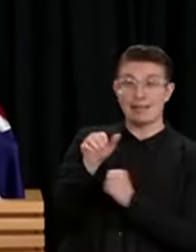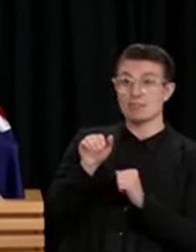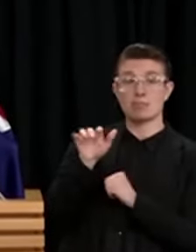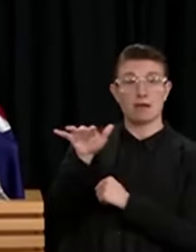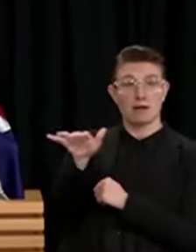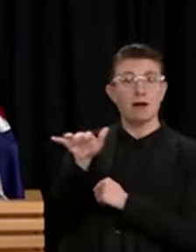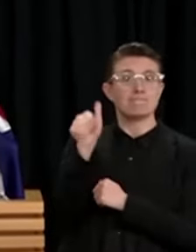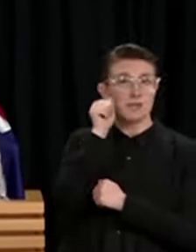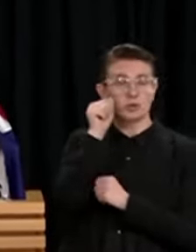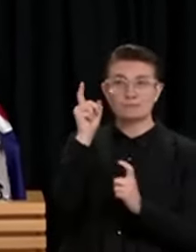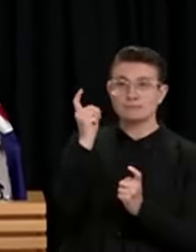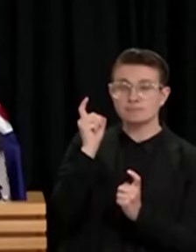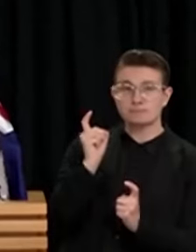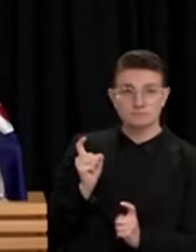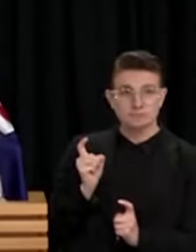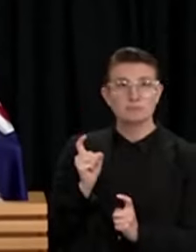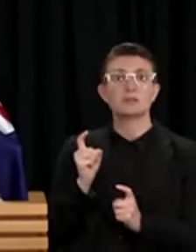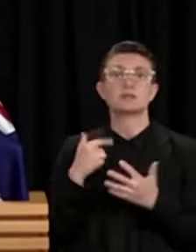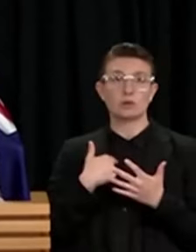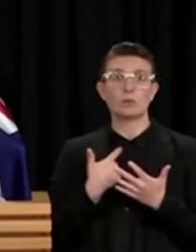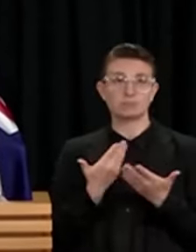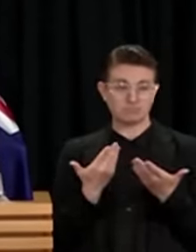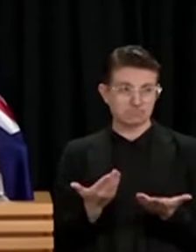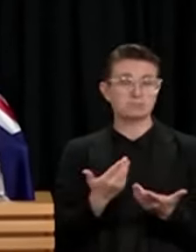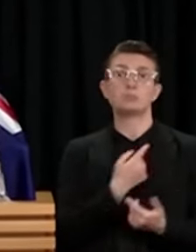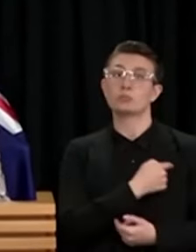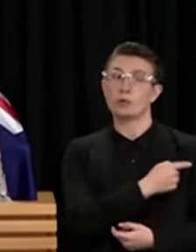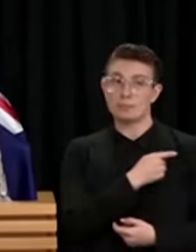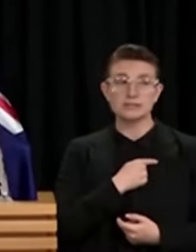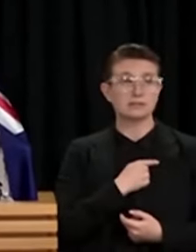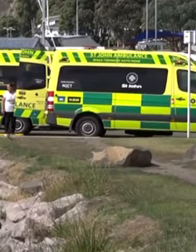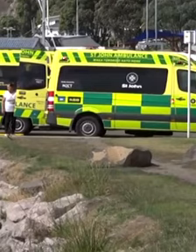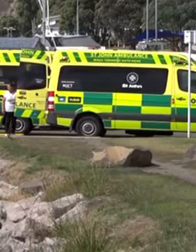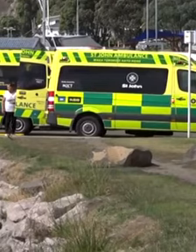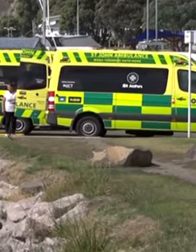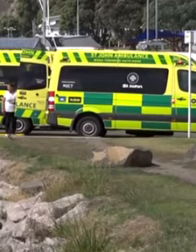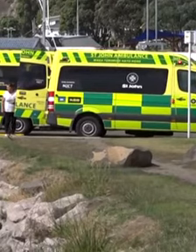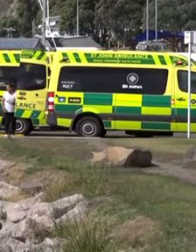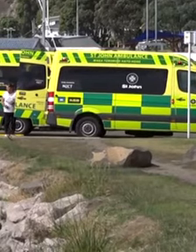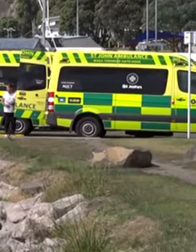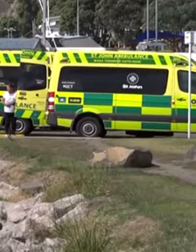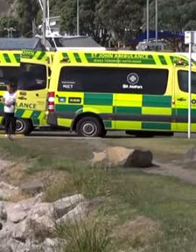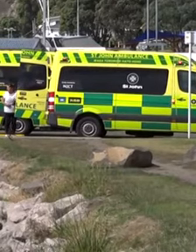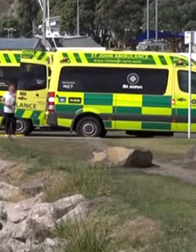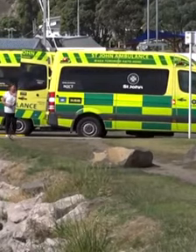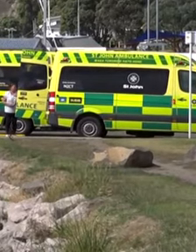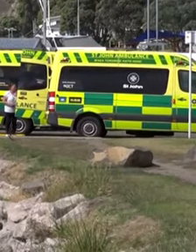and I can assure them police are doing everything they can.